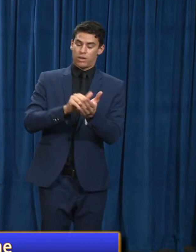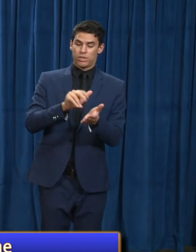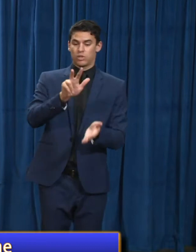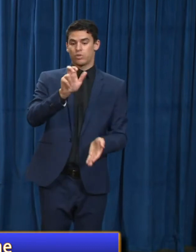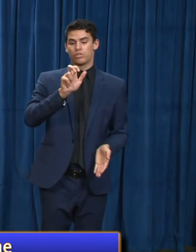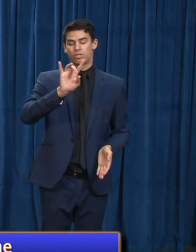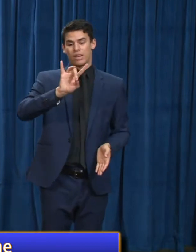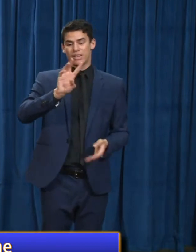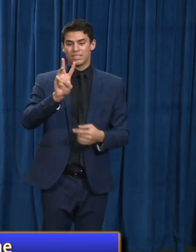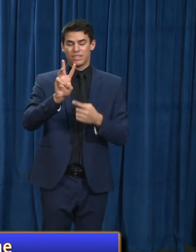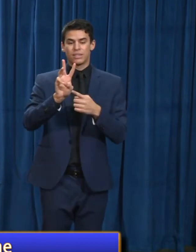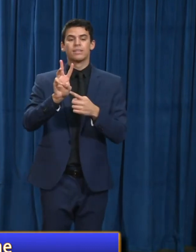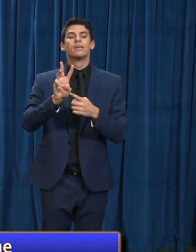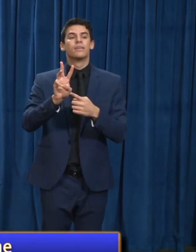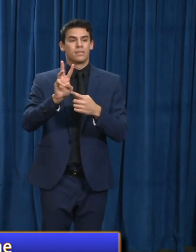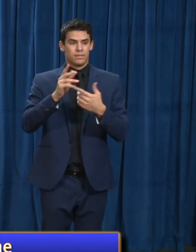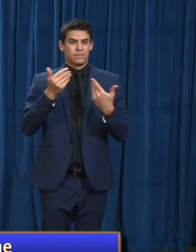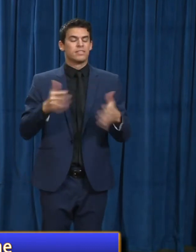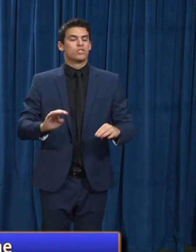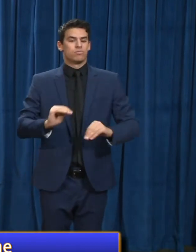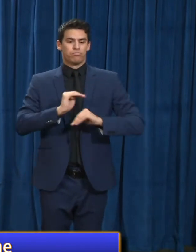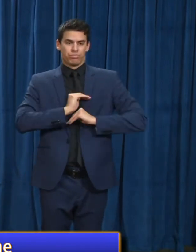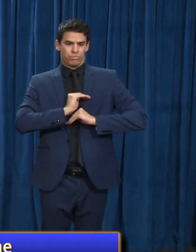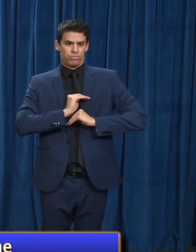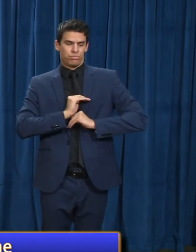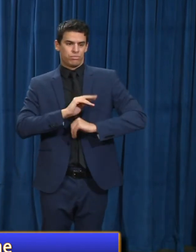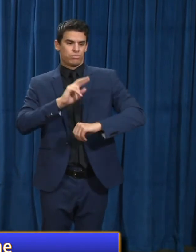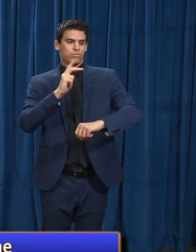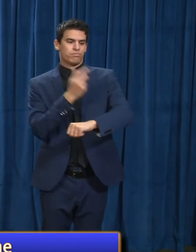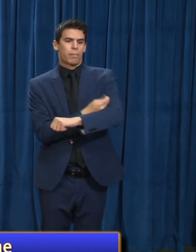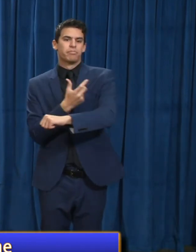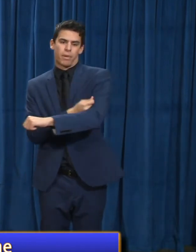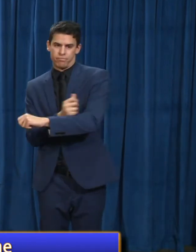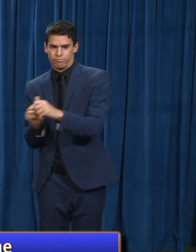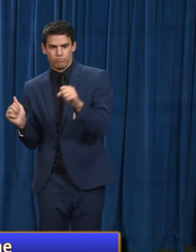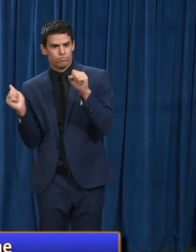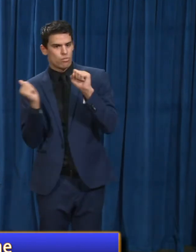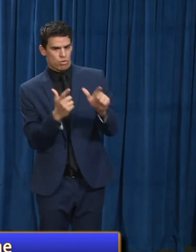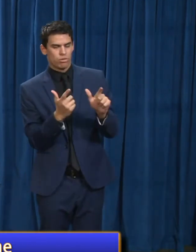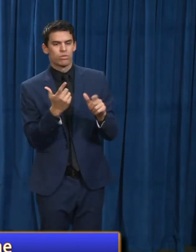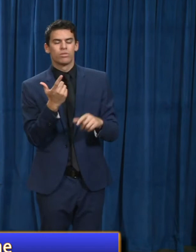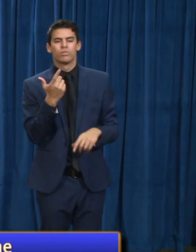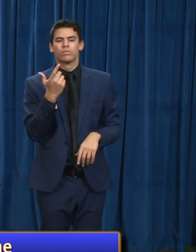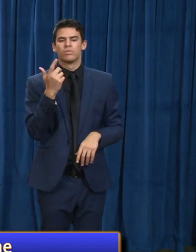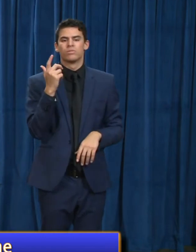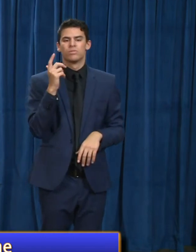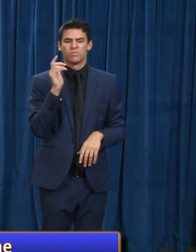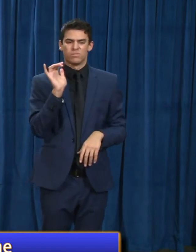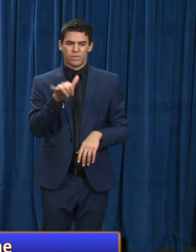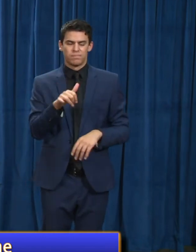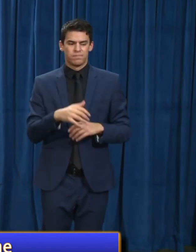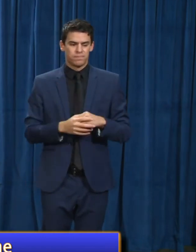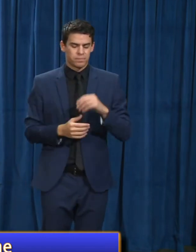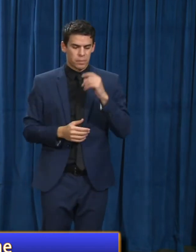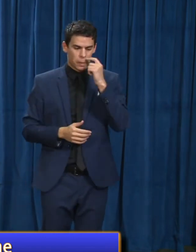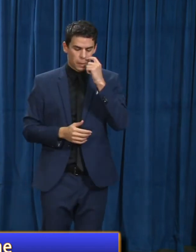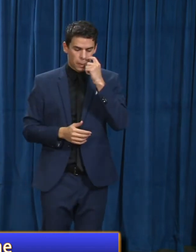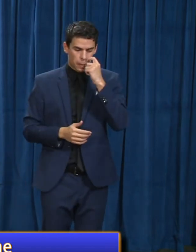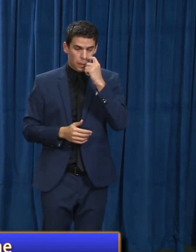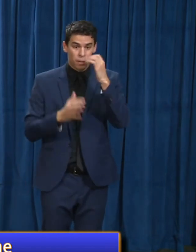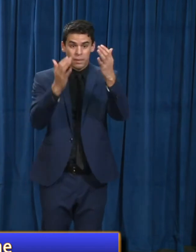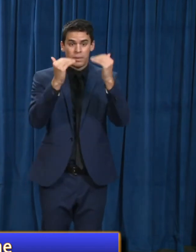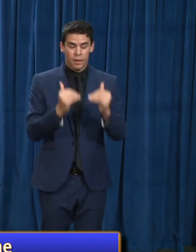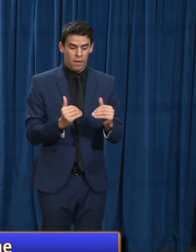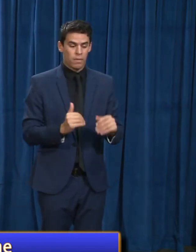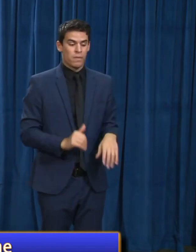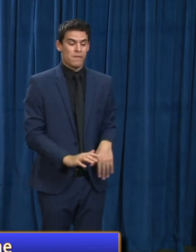72,386 have completed the series. So that's what's giving you that number. And now 5 to 17,